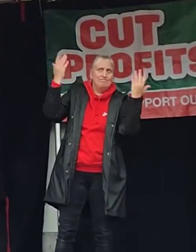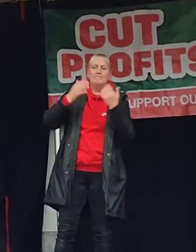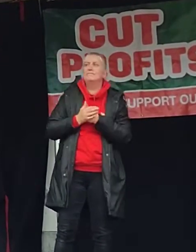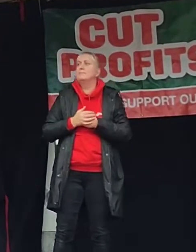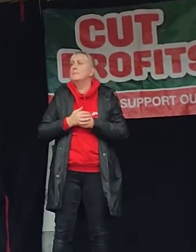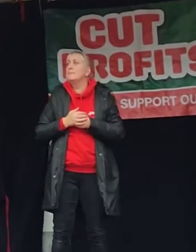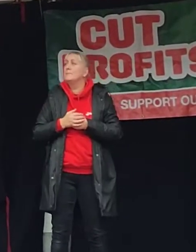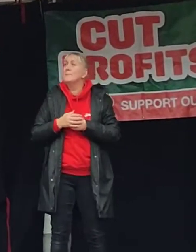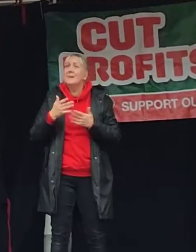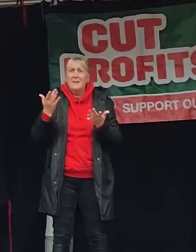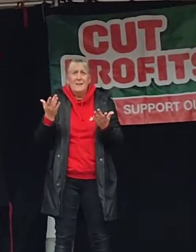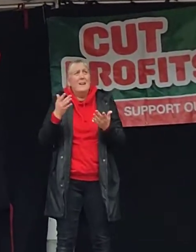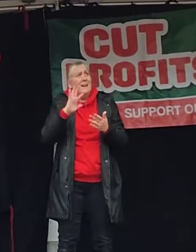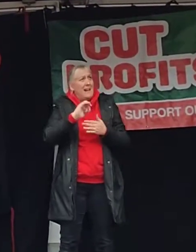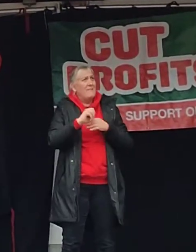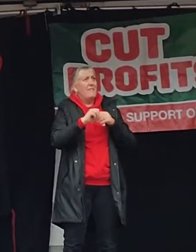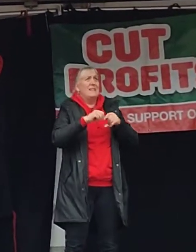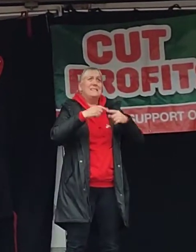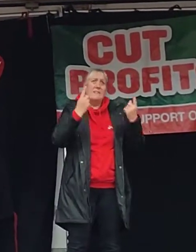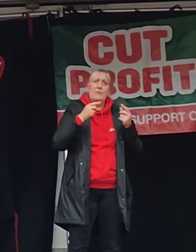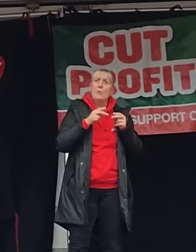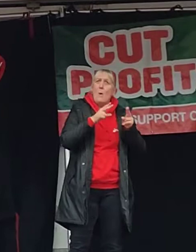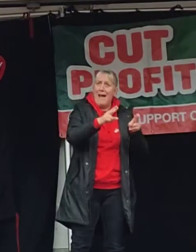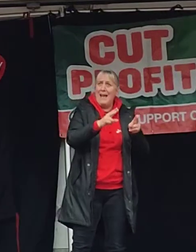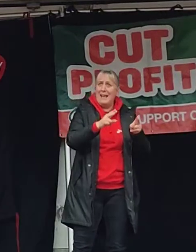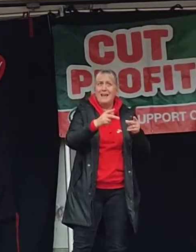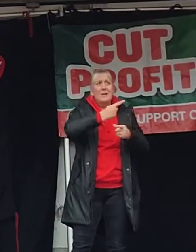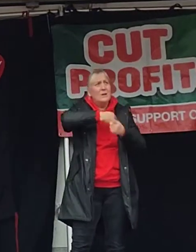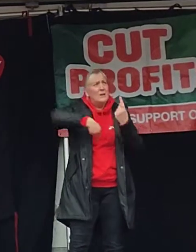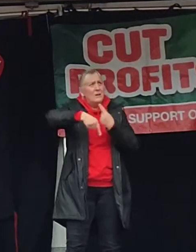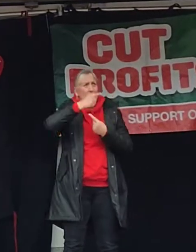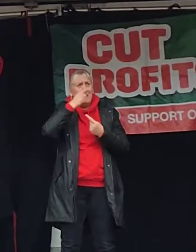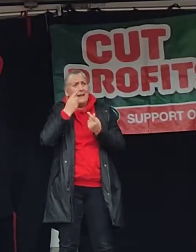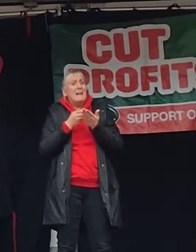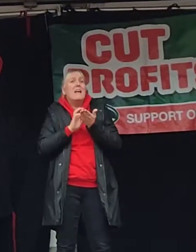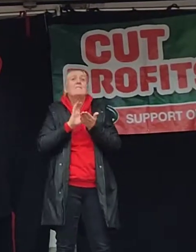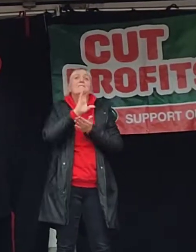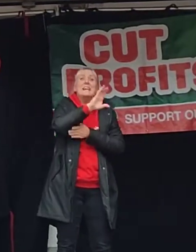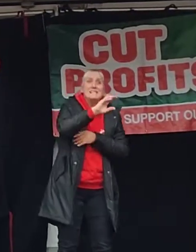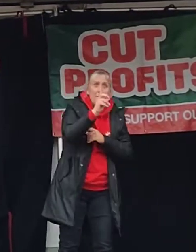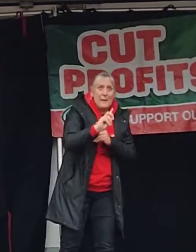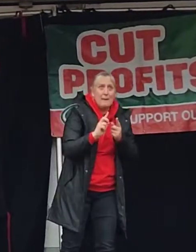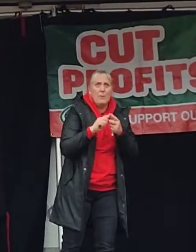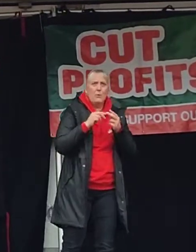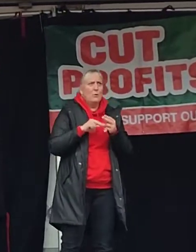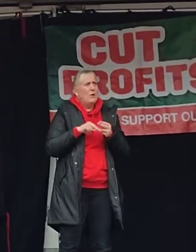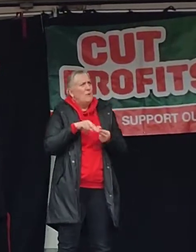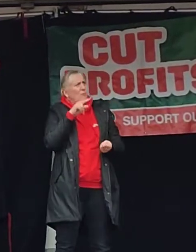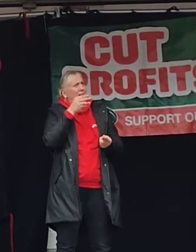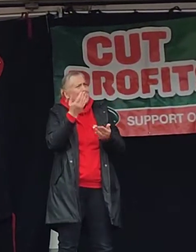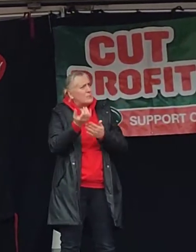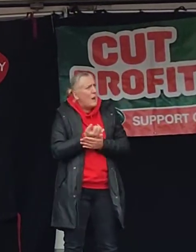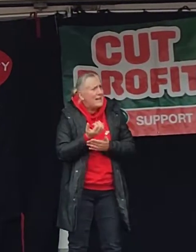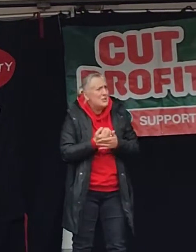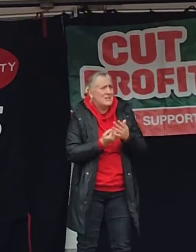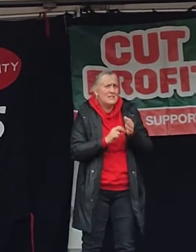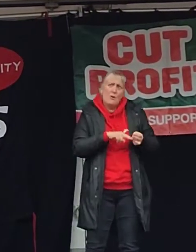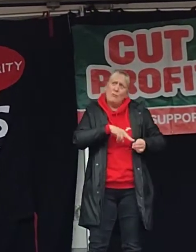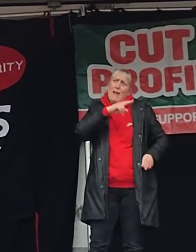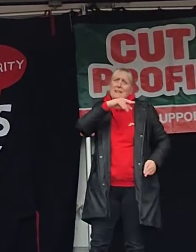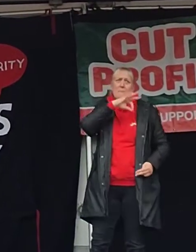doing things in a different way. You invest in people, you raise wages, you raise